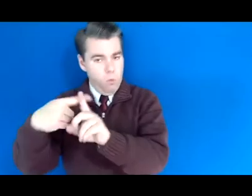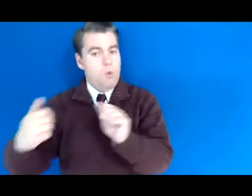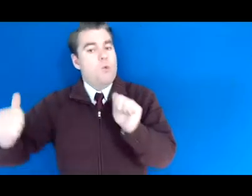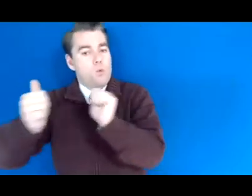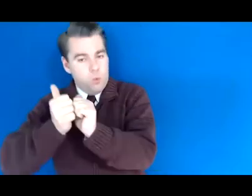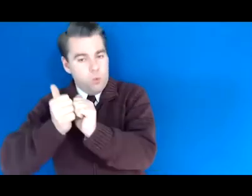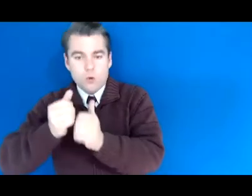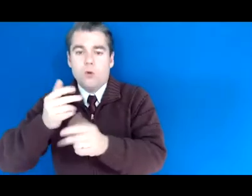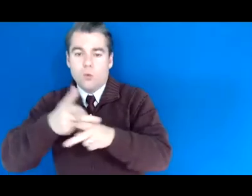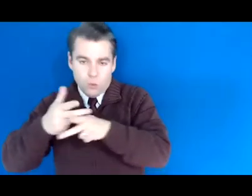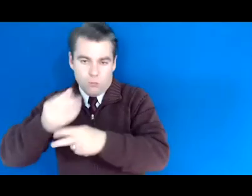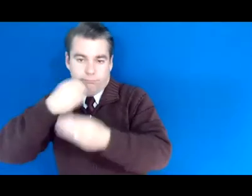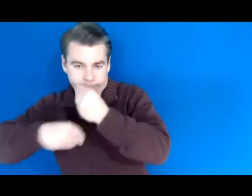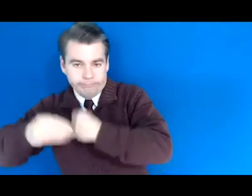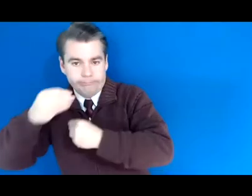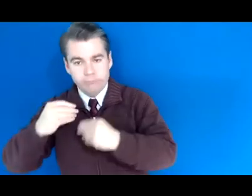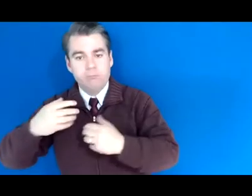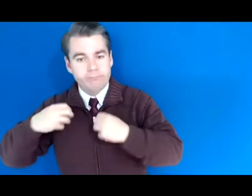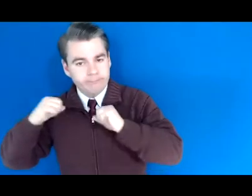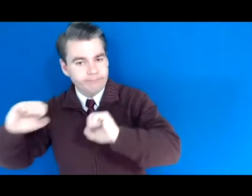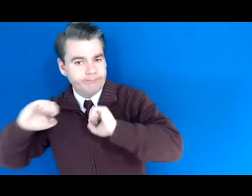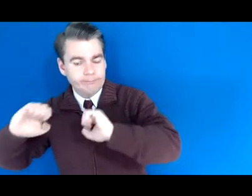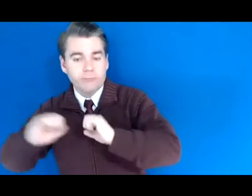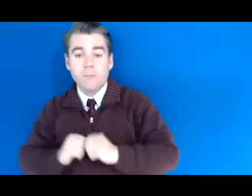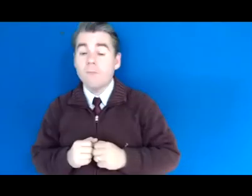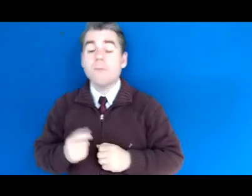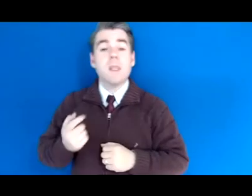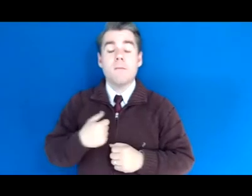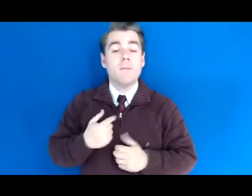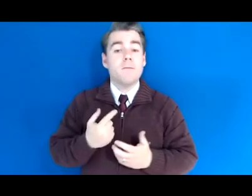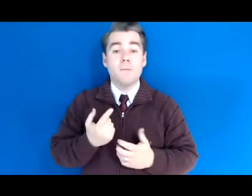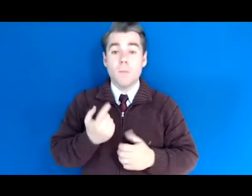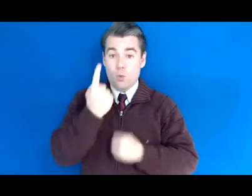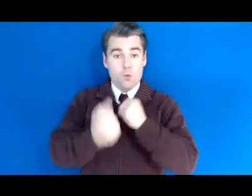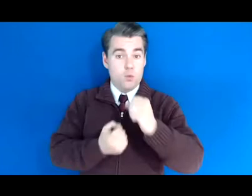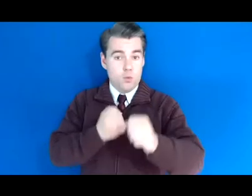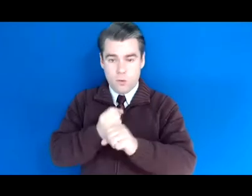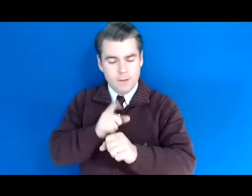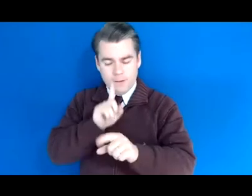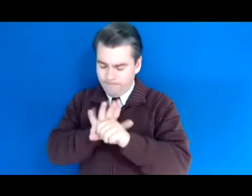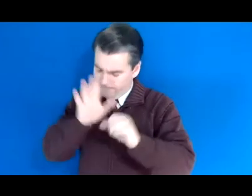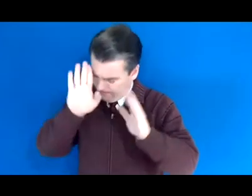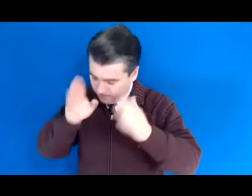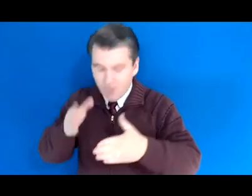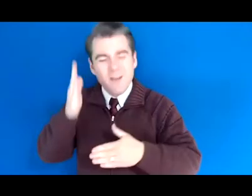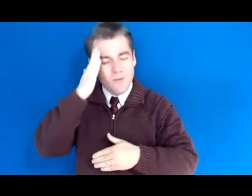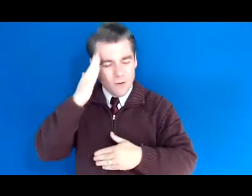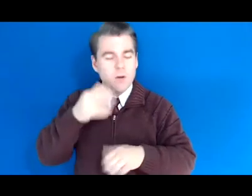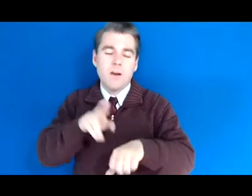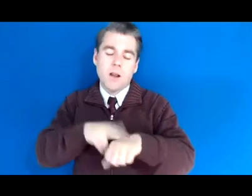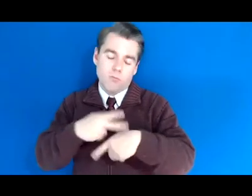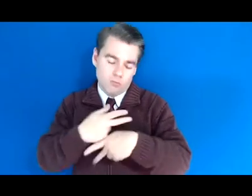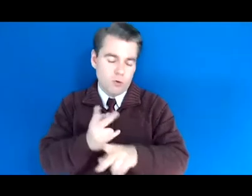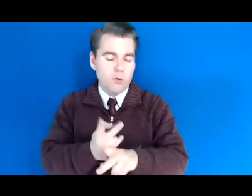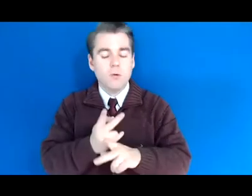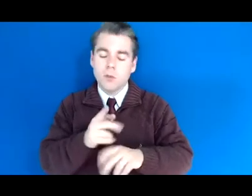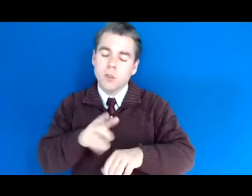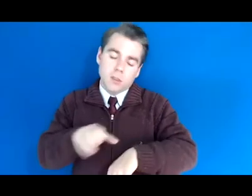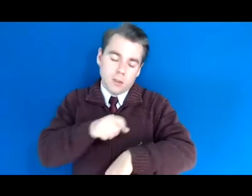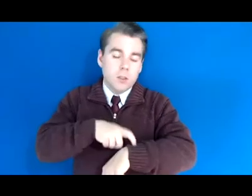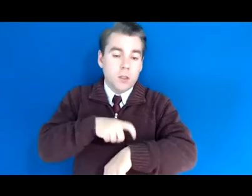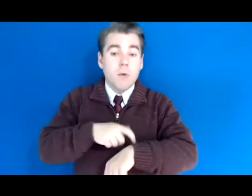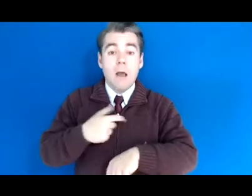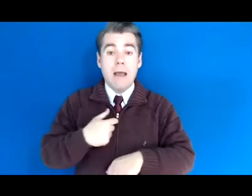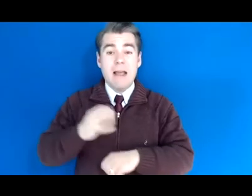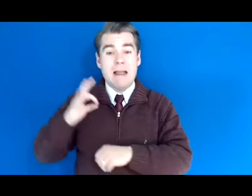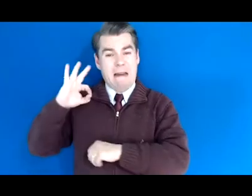When I started, I committed for a year. I know how natural products take time, and being that I had health problems for 9 years,